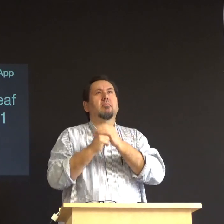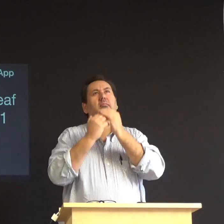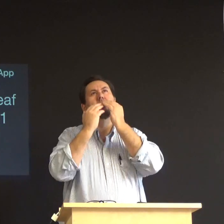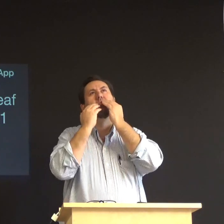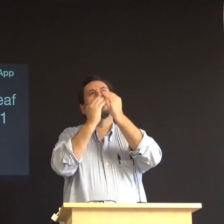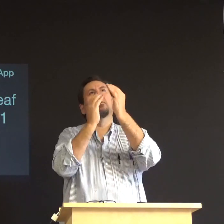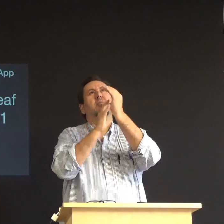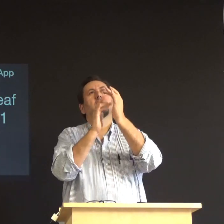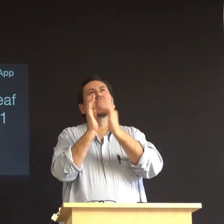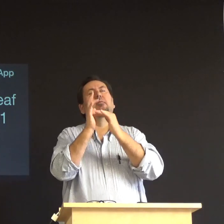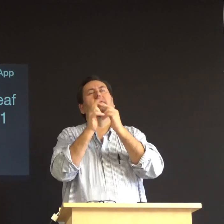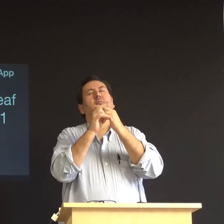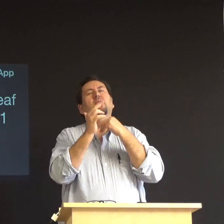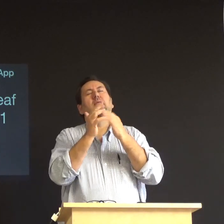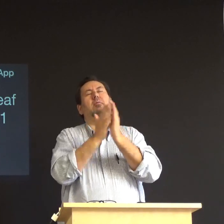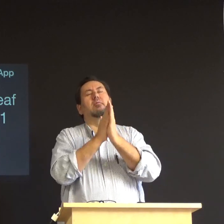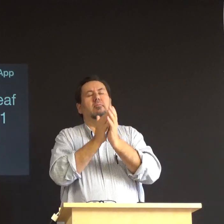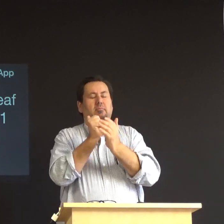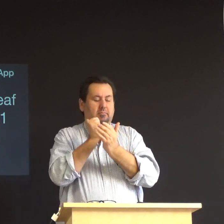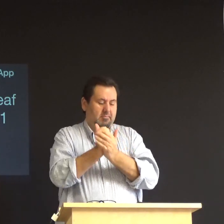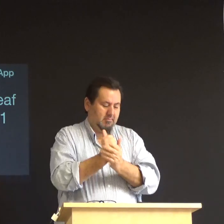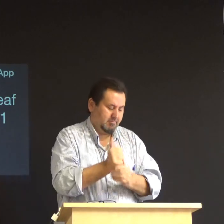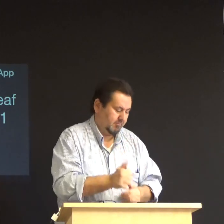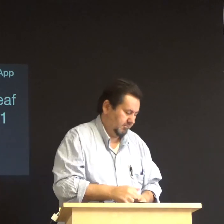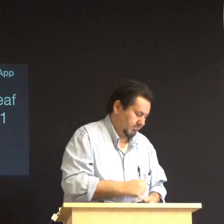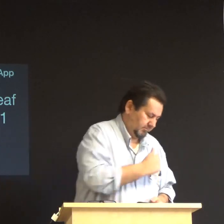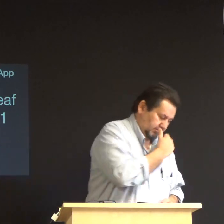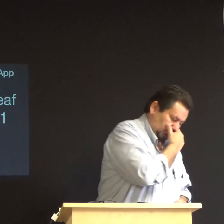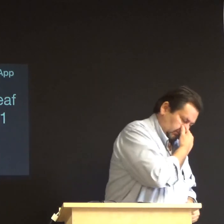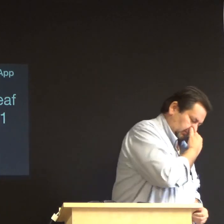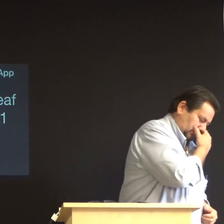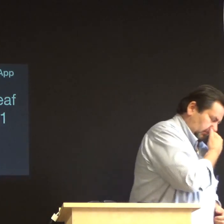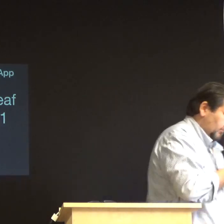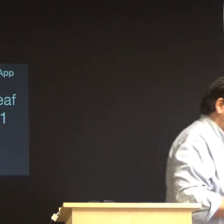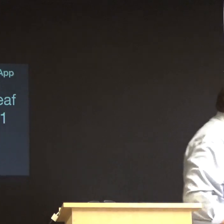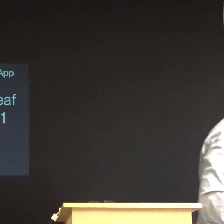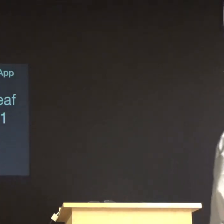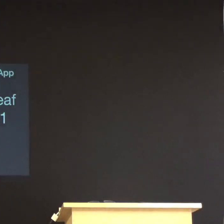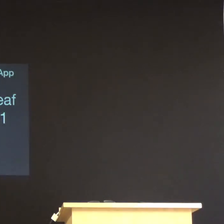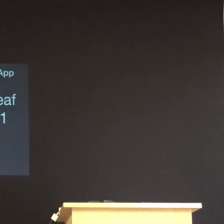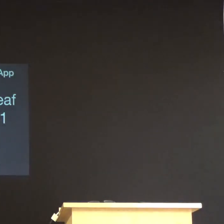his life for his death. In his name, we pray. Amen.